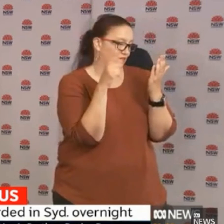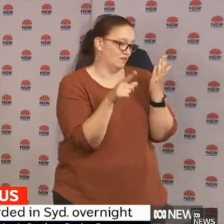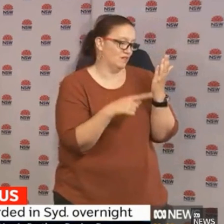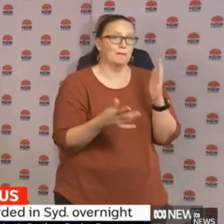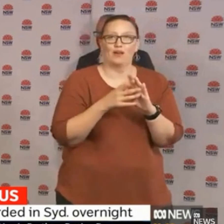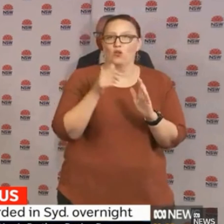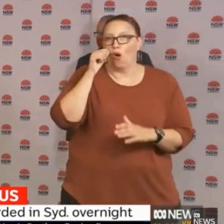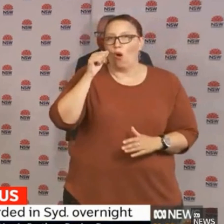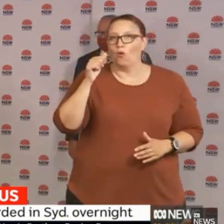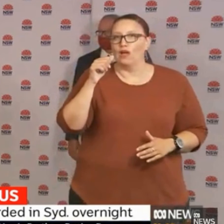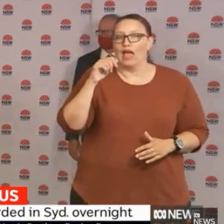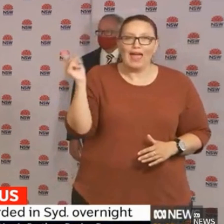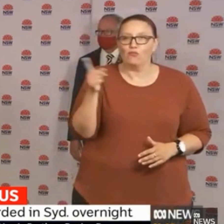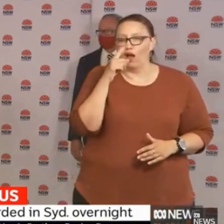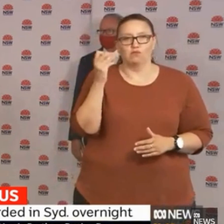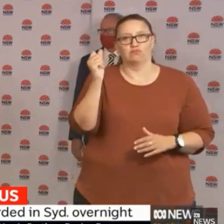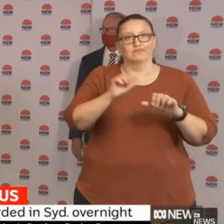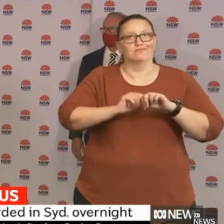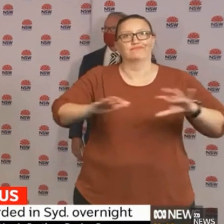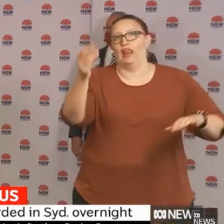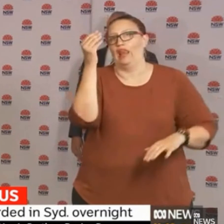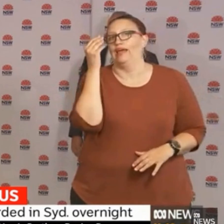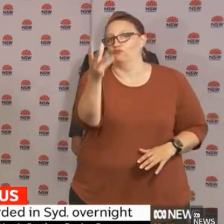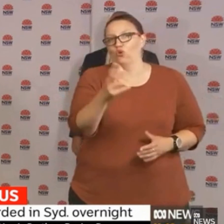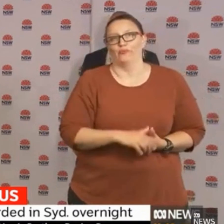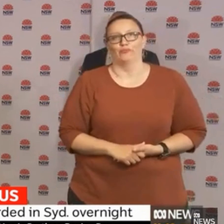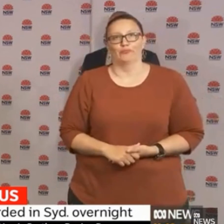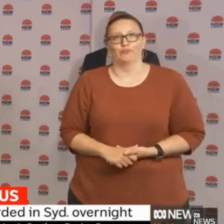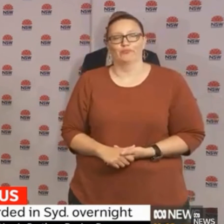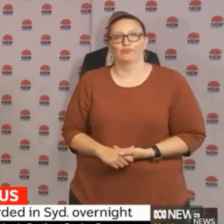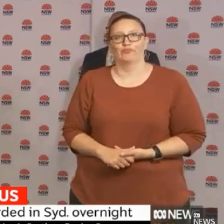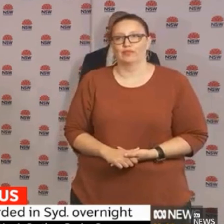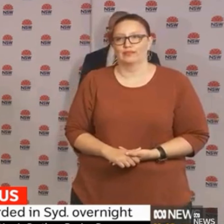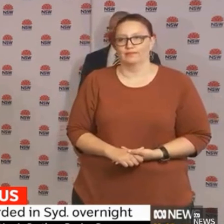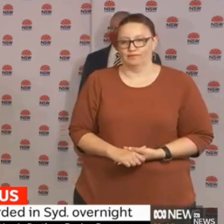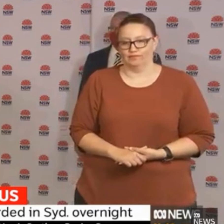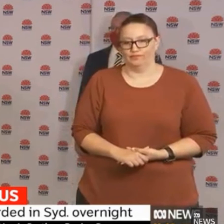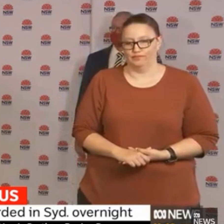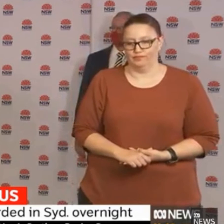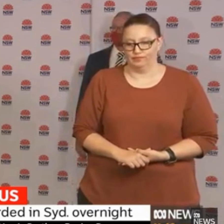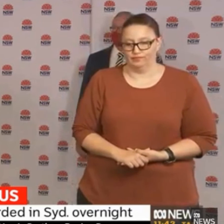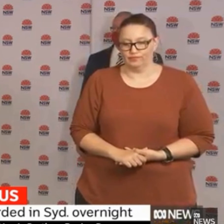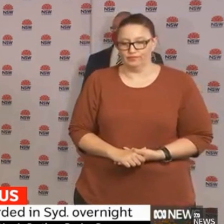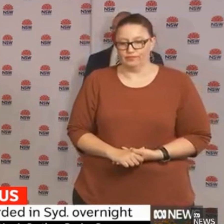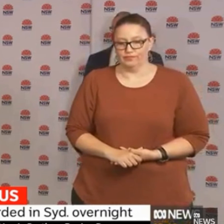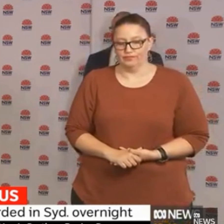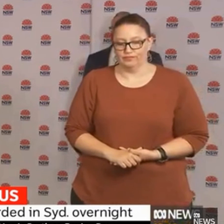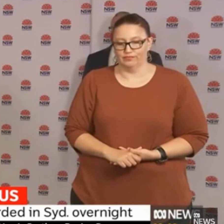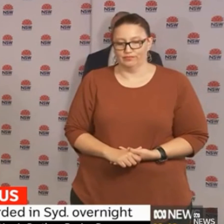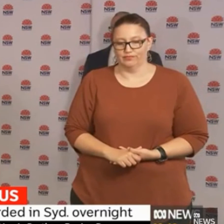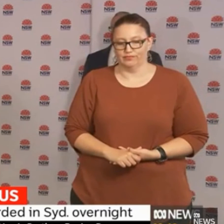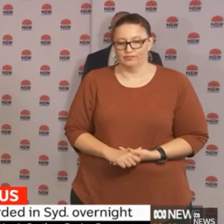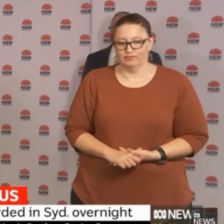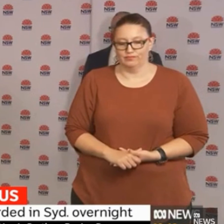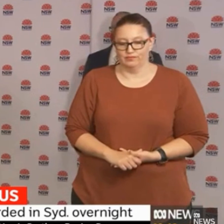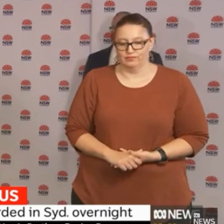takes health minutes to get that message out to everybody who was there at a particular time. Now that increases the accuracy and